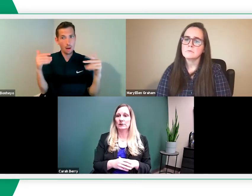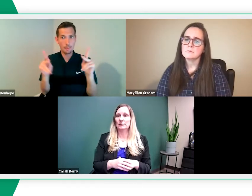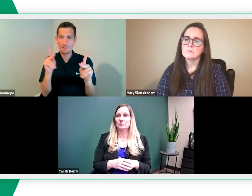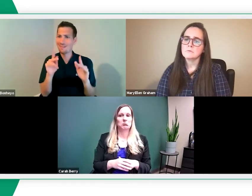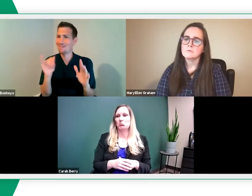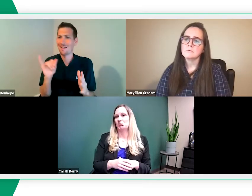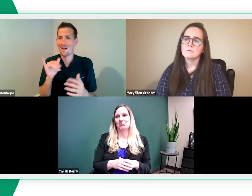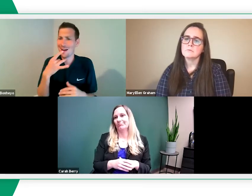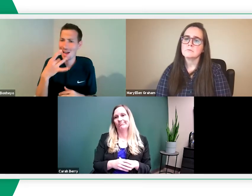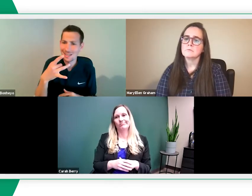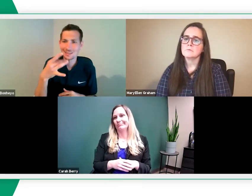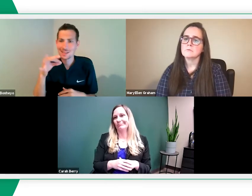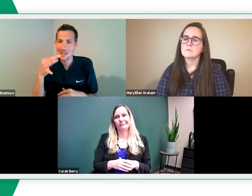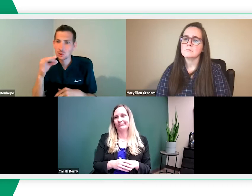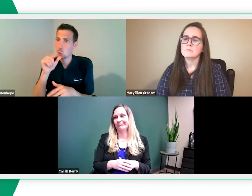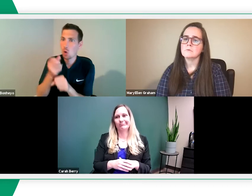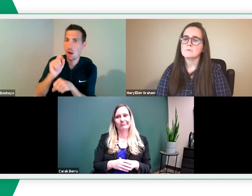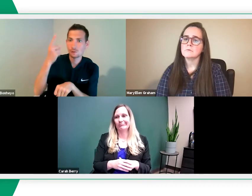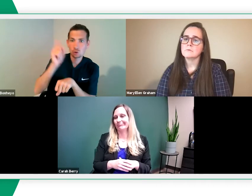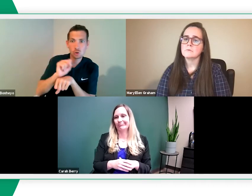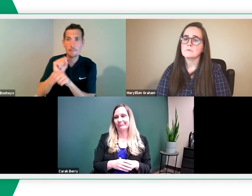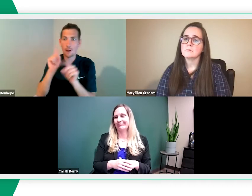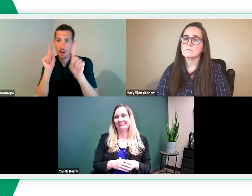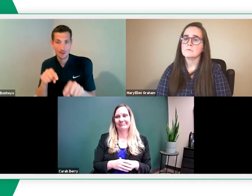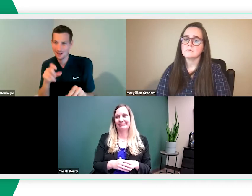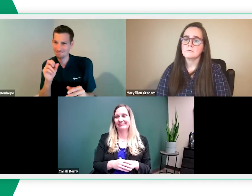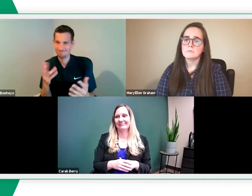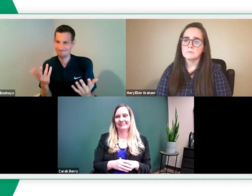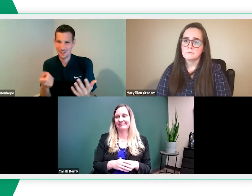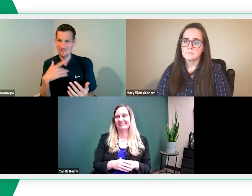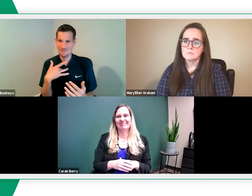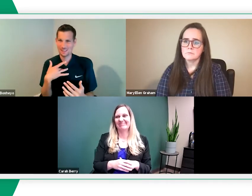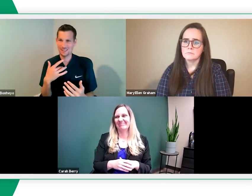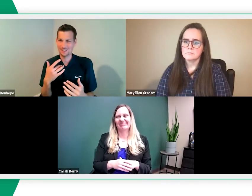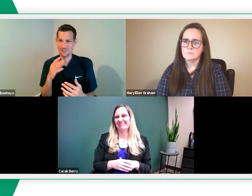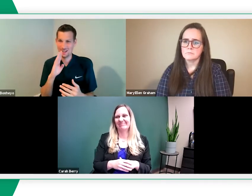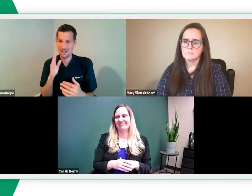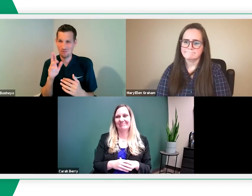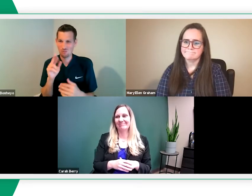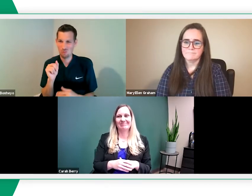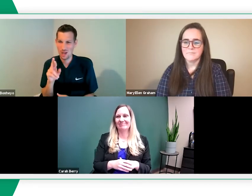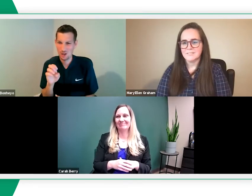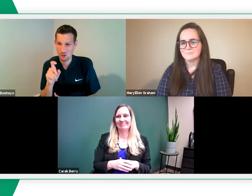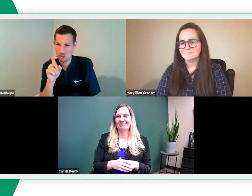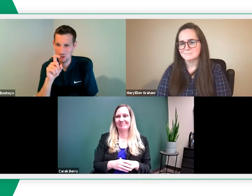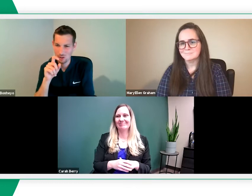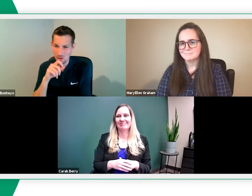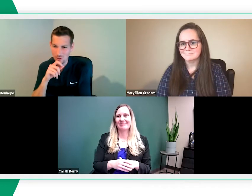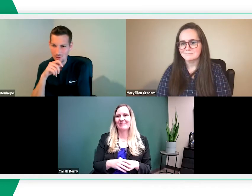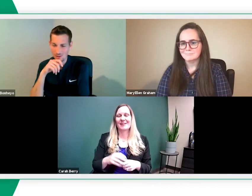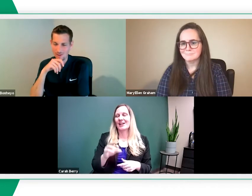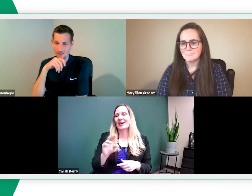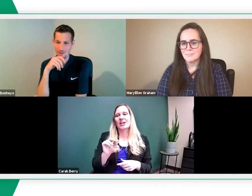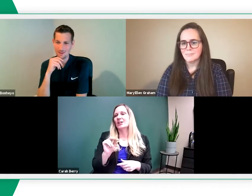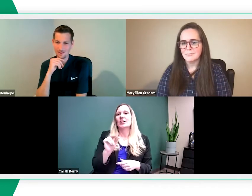see a lot of young people like 18, 19 who got their first job, or do you feel